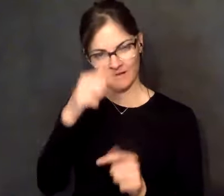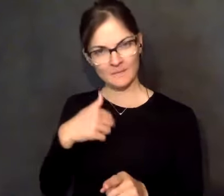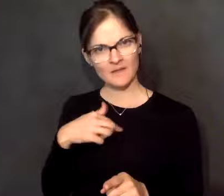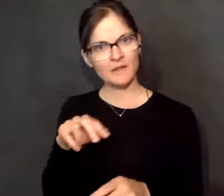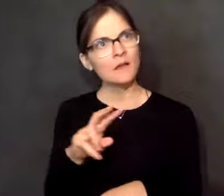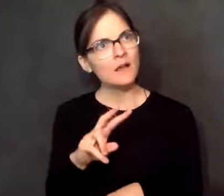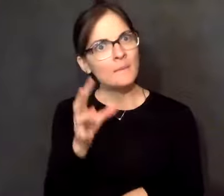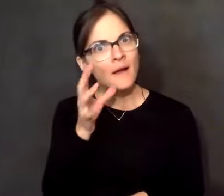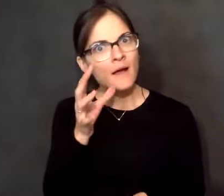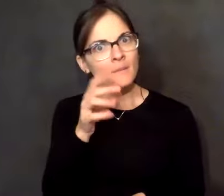I could feel her pain,